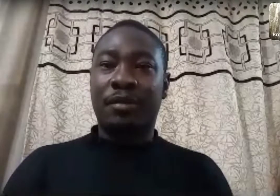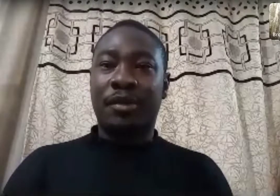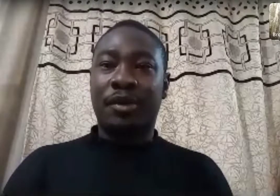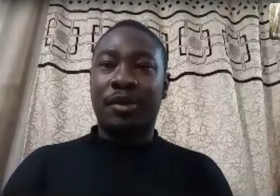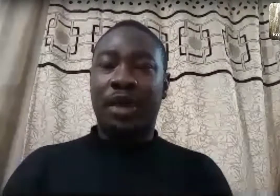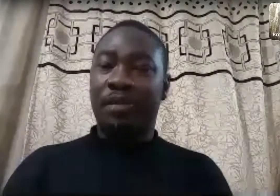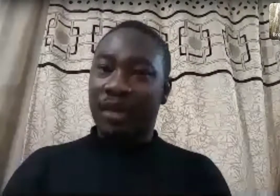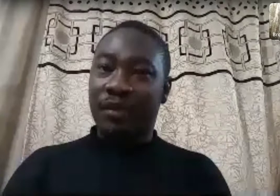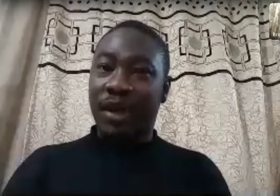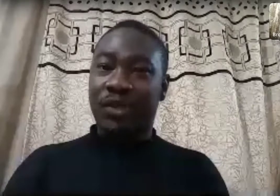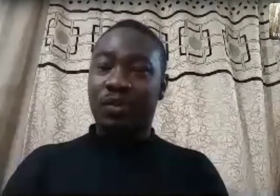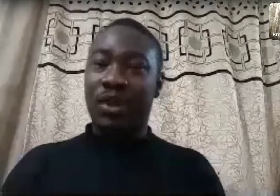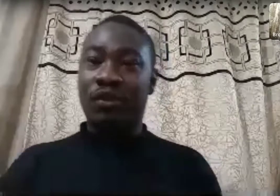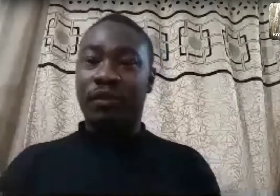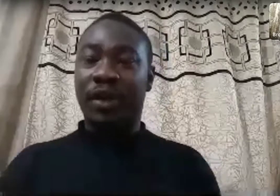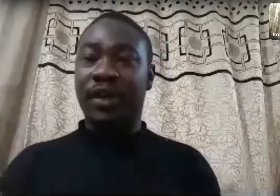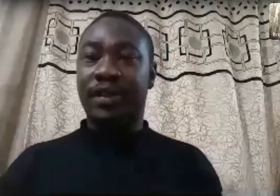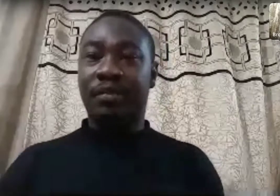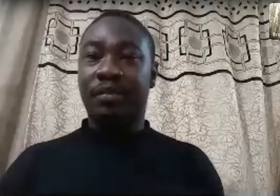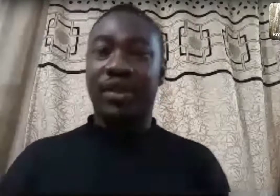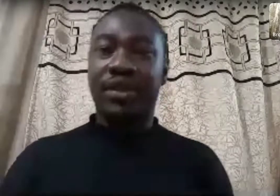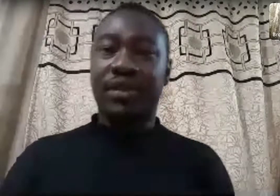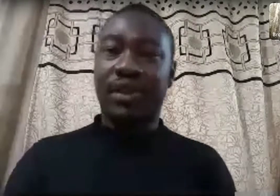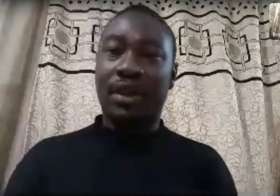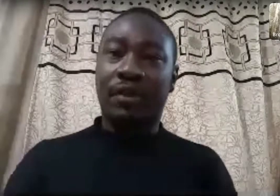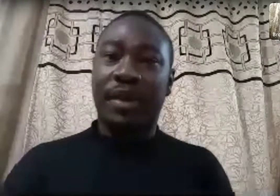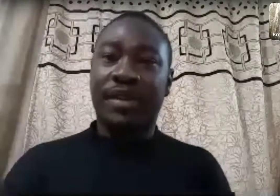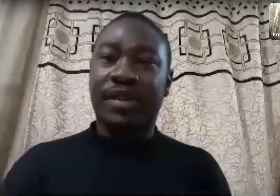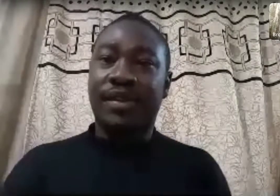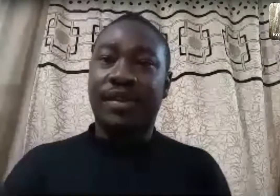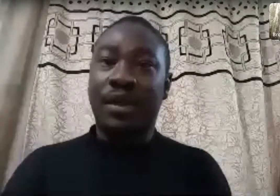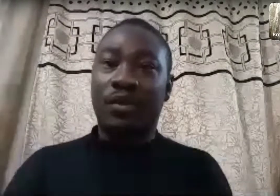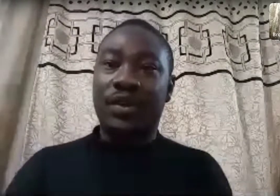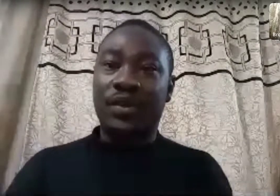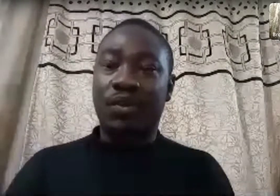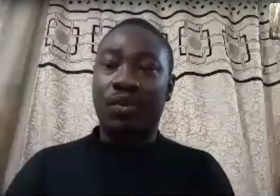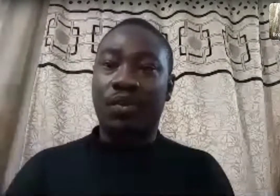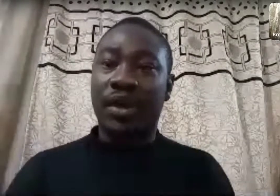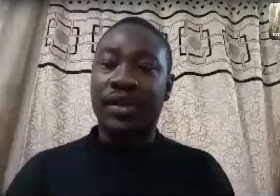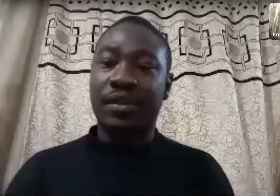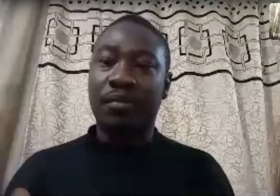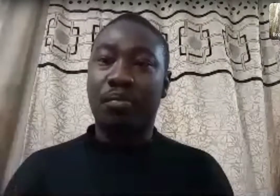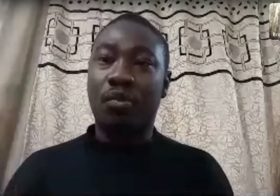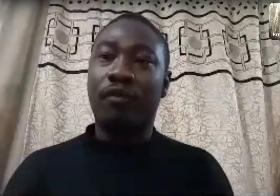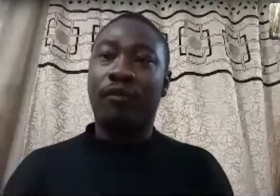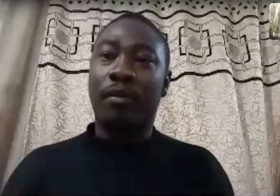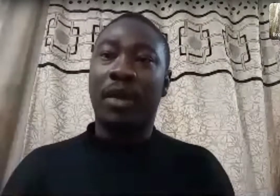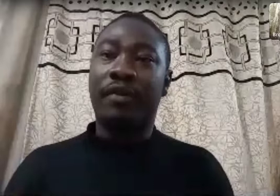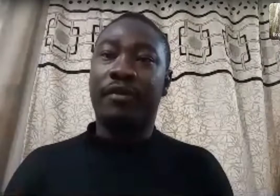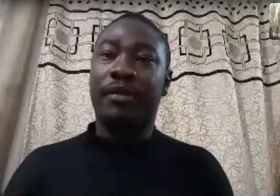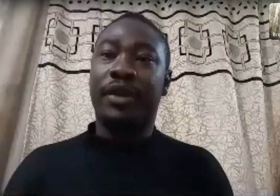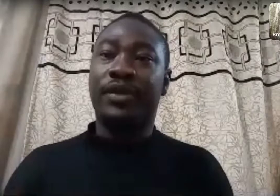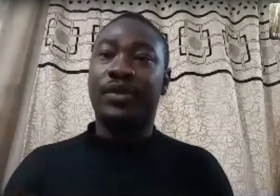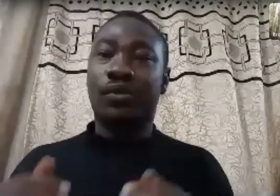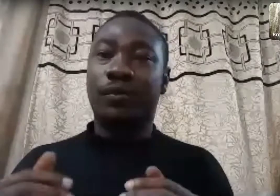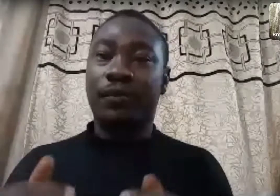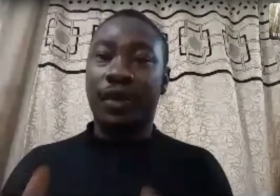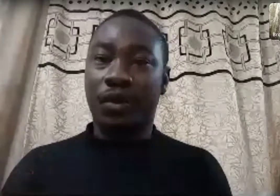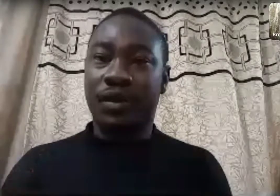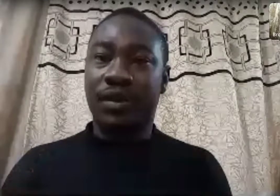I believe last week you've learned some greetings and alphabets in sign language. So let's move from alphabets to figures